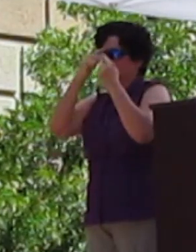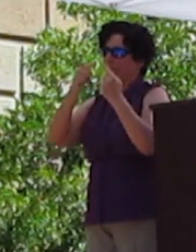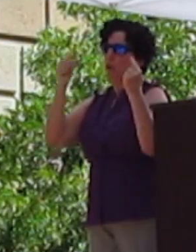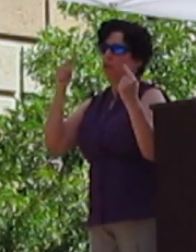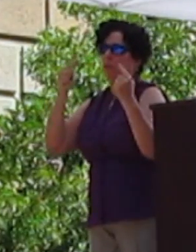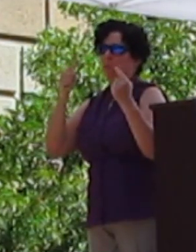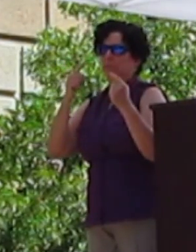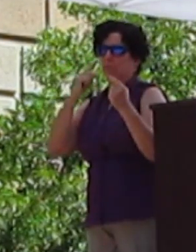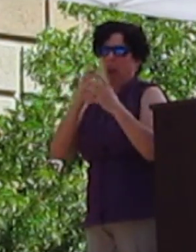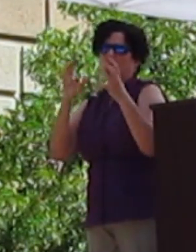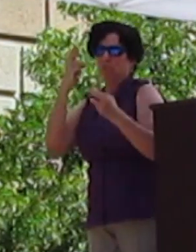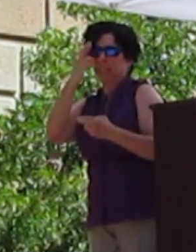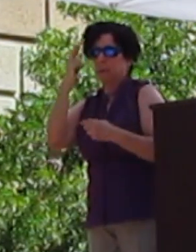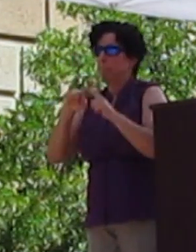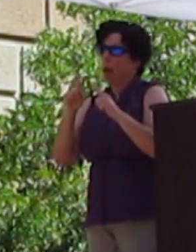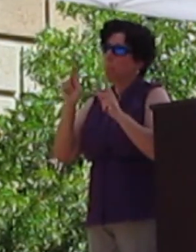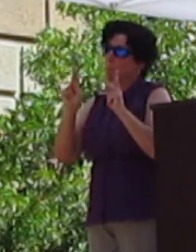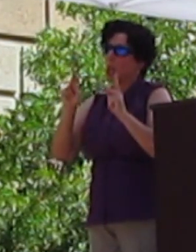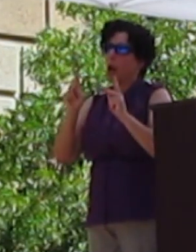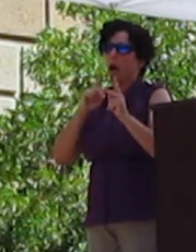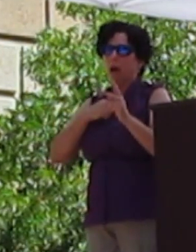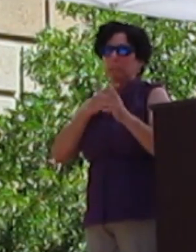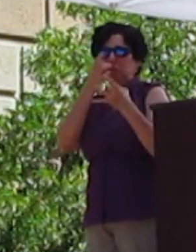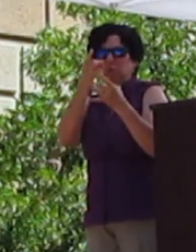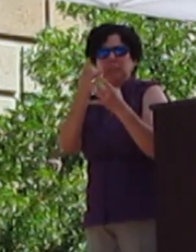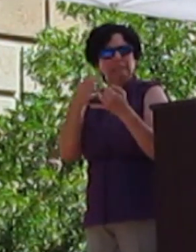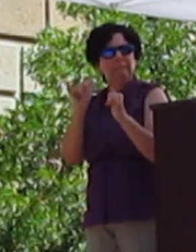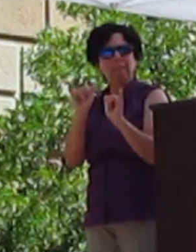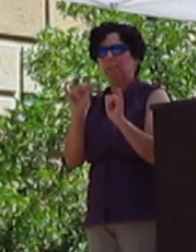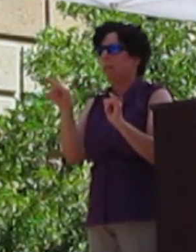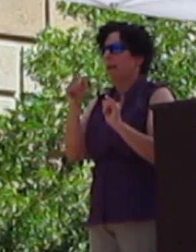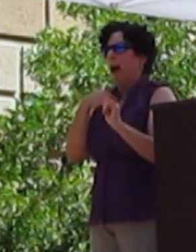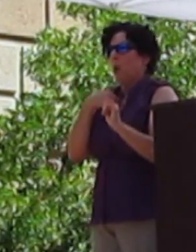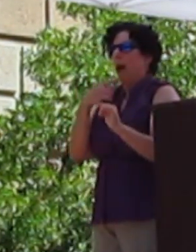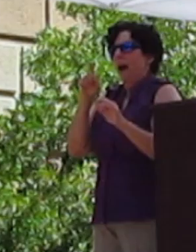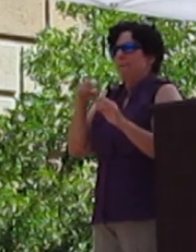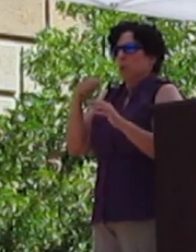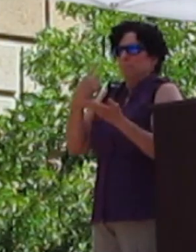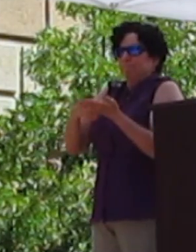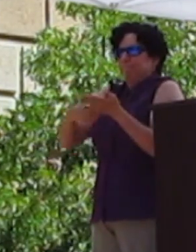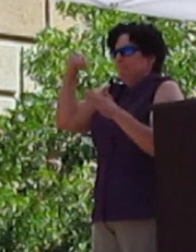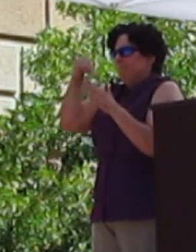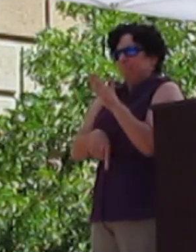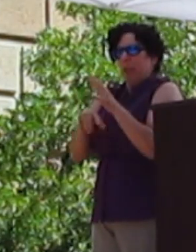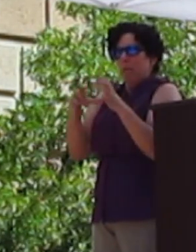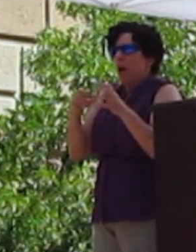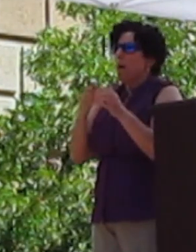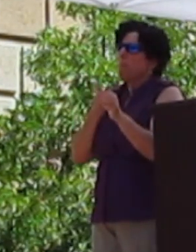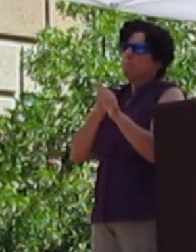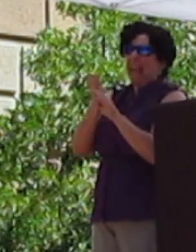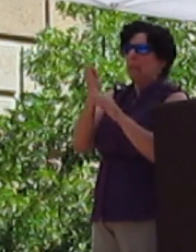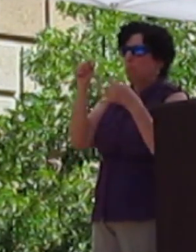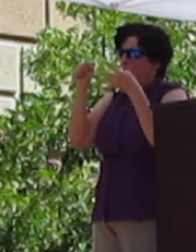it's catching on. Since I only have 5 minutes to talk today, I don't have time to go into this in much depth here, but here are a few of the main